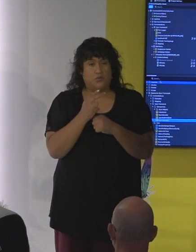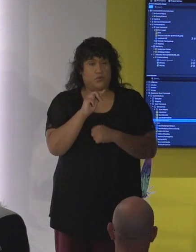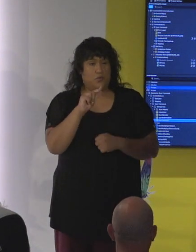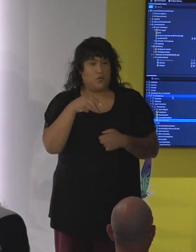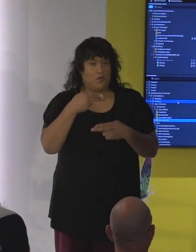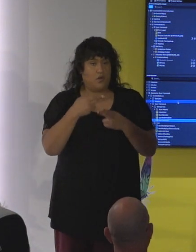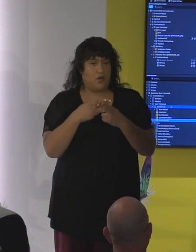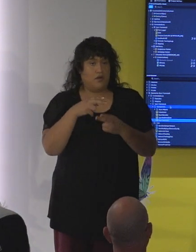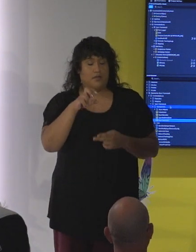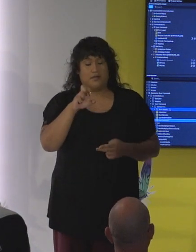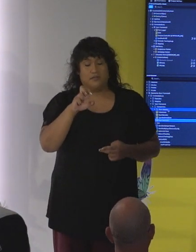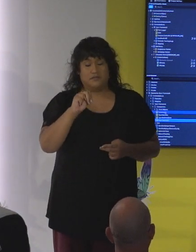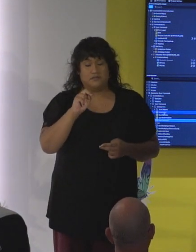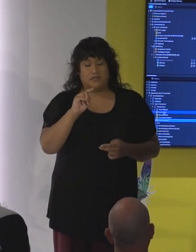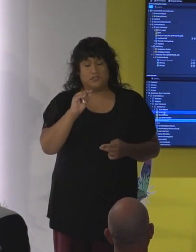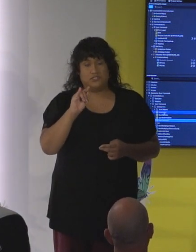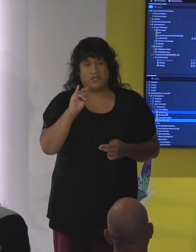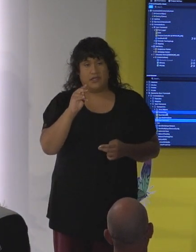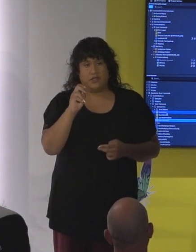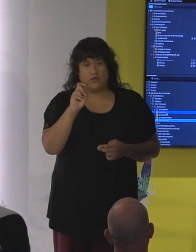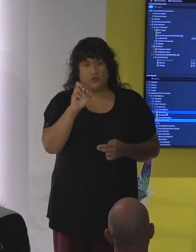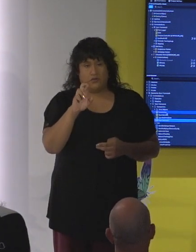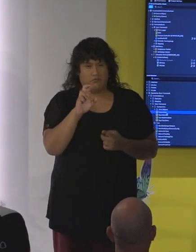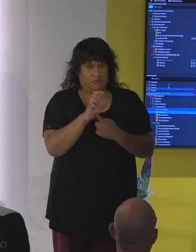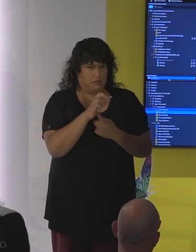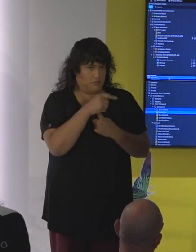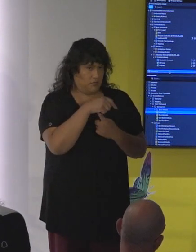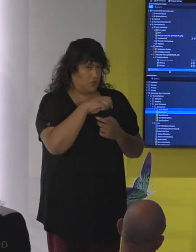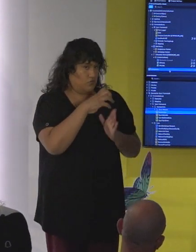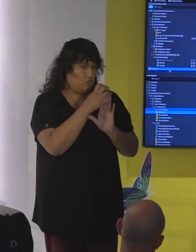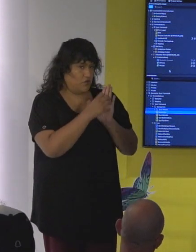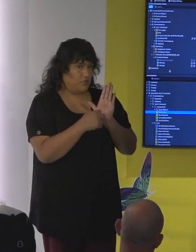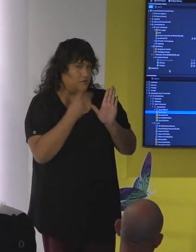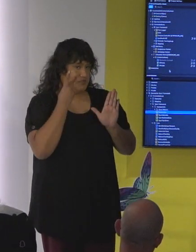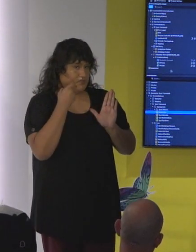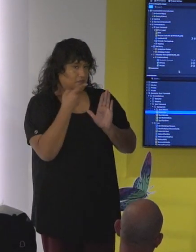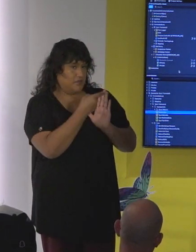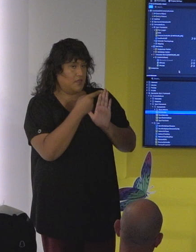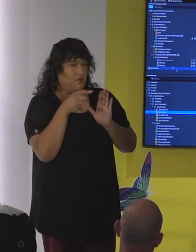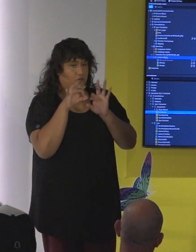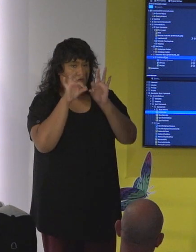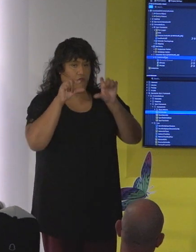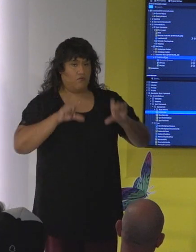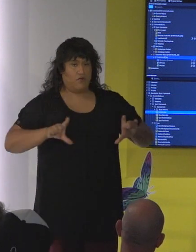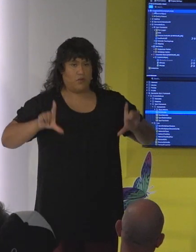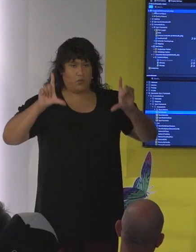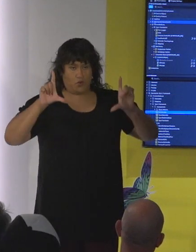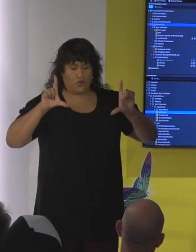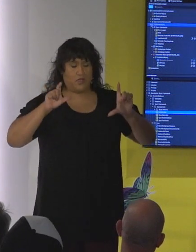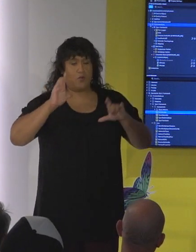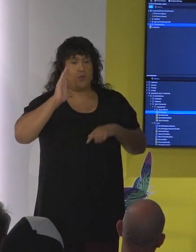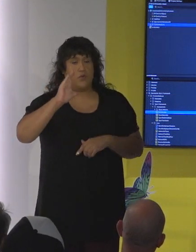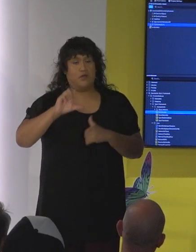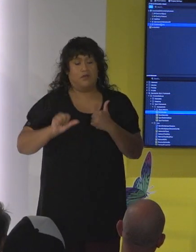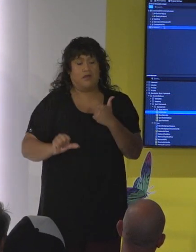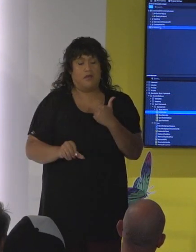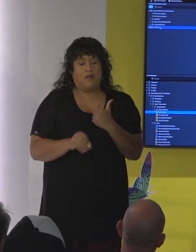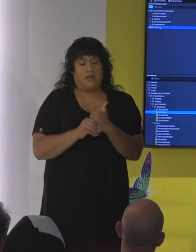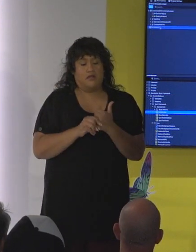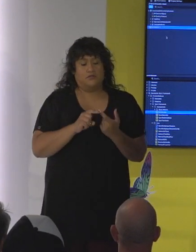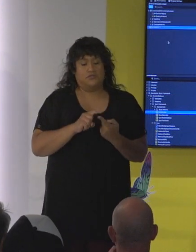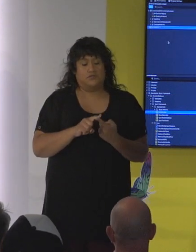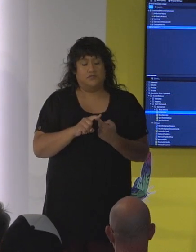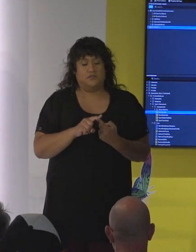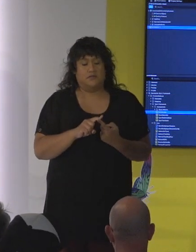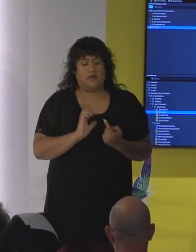instantiator. So this is also a script that you'll see here in Sync Framework. We'll bring that up into our scene.